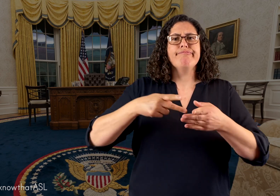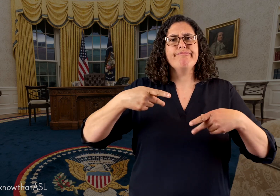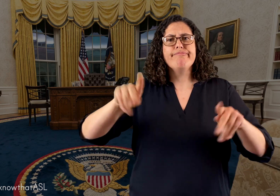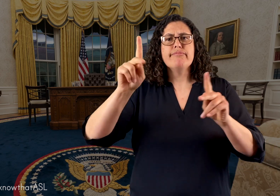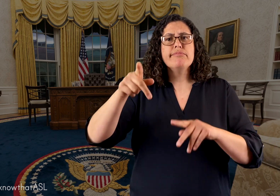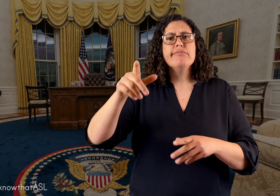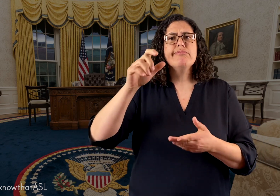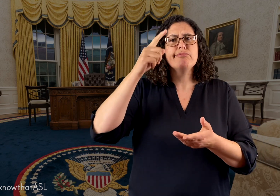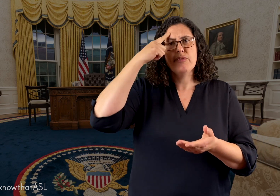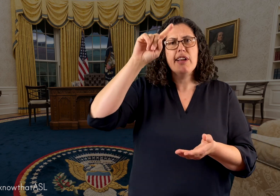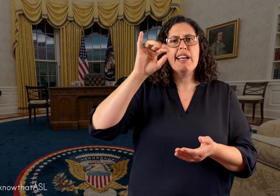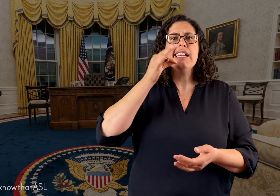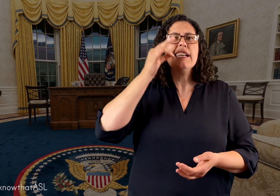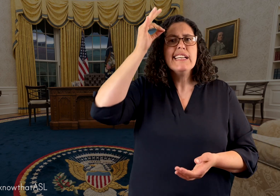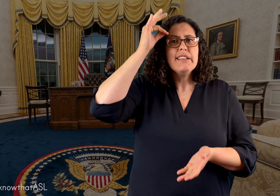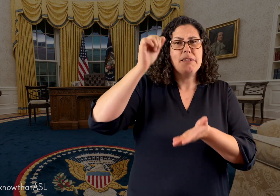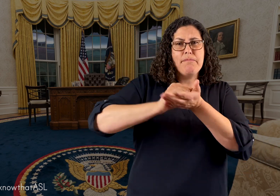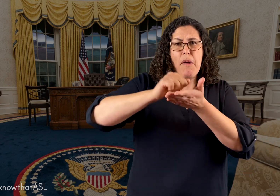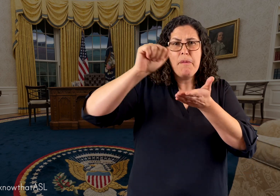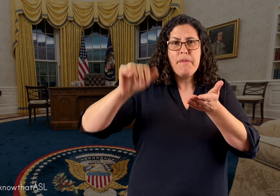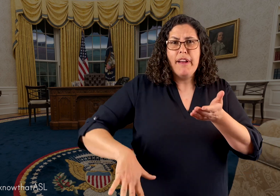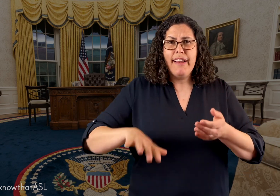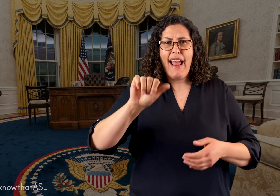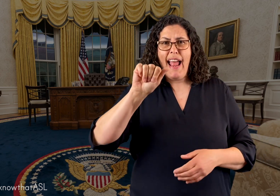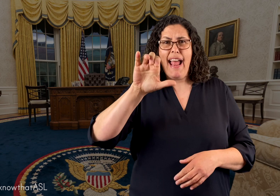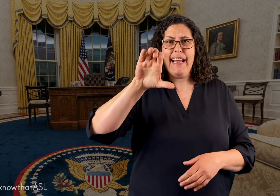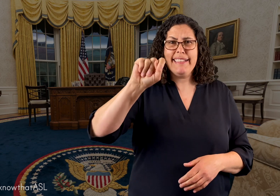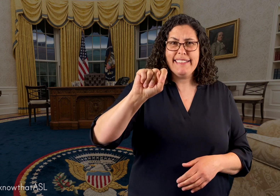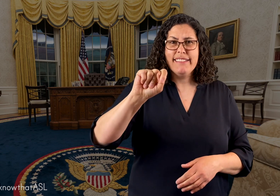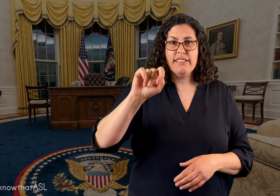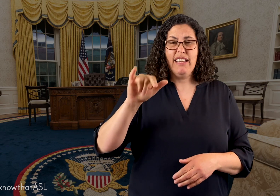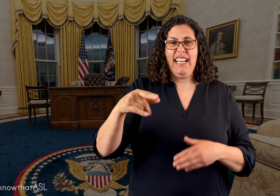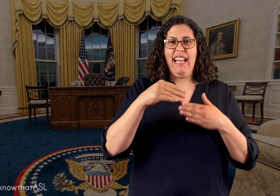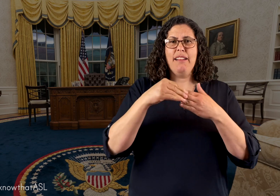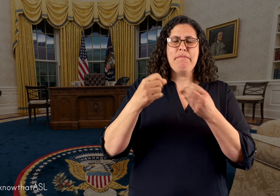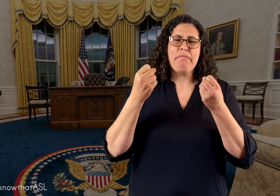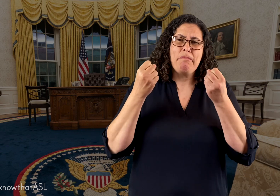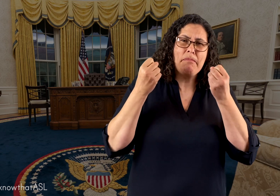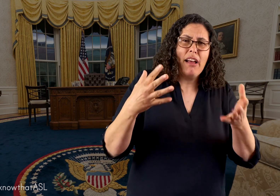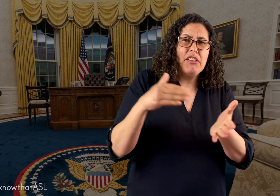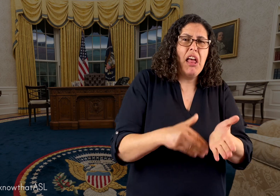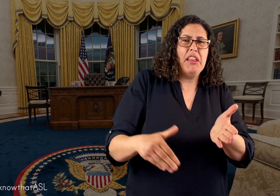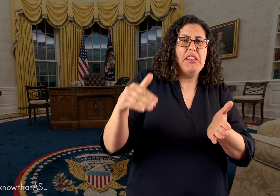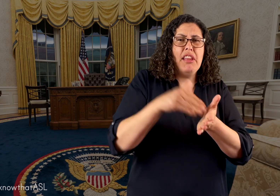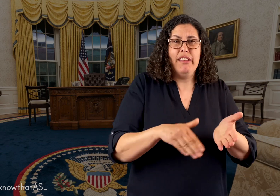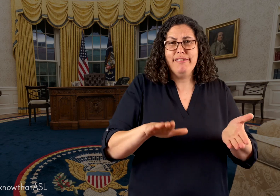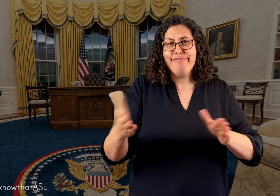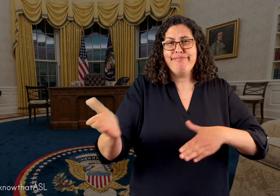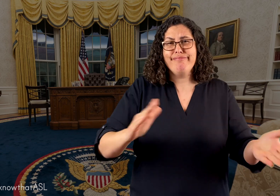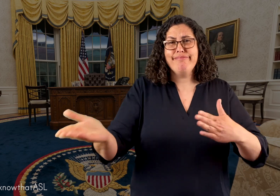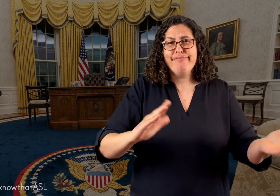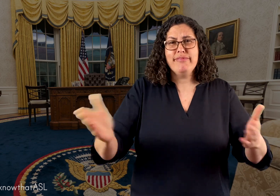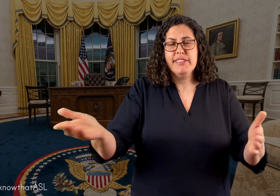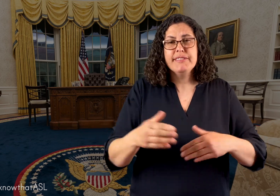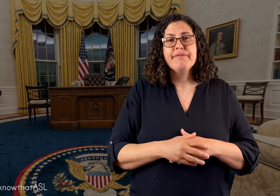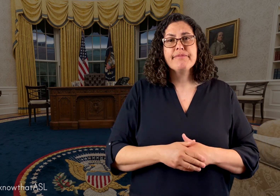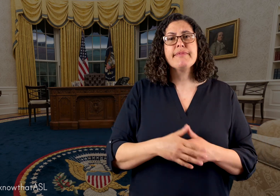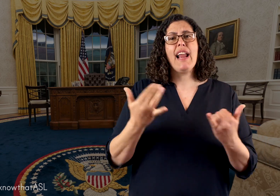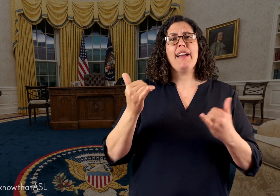of Indians, the Indian Removal Act, which led to thousands of deaths. So therefore, Biden